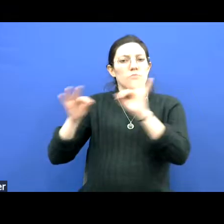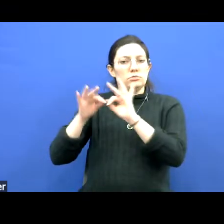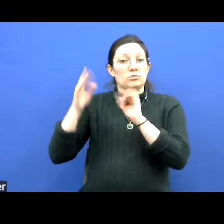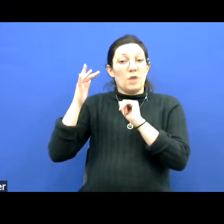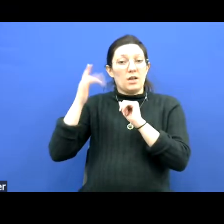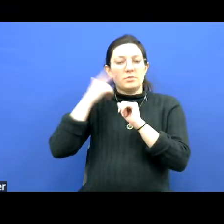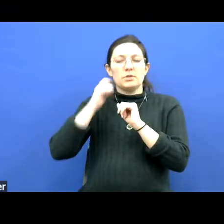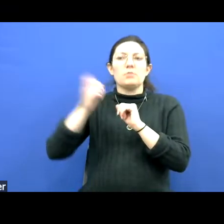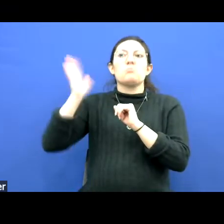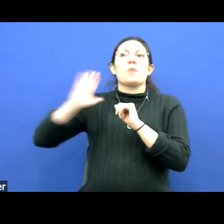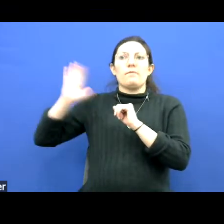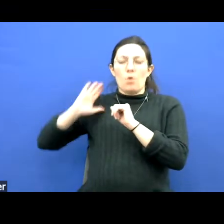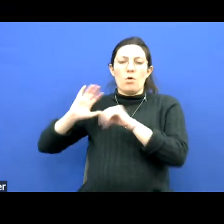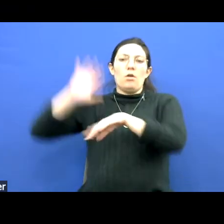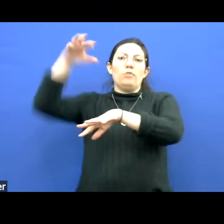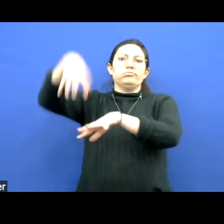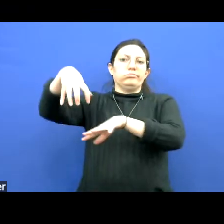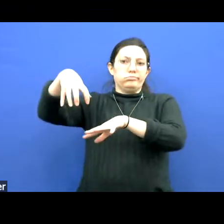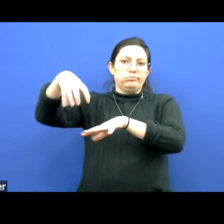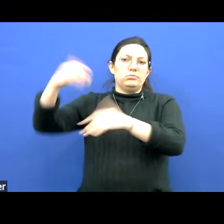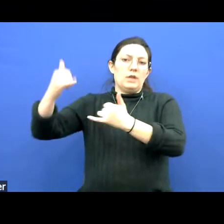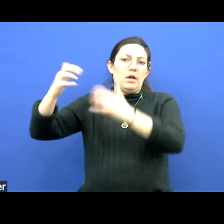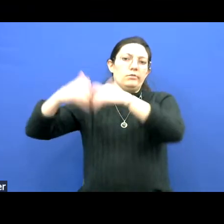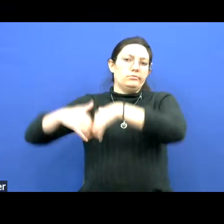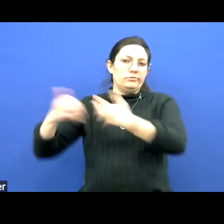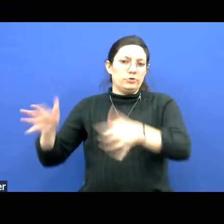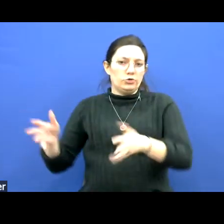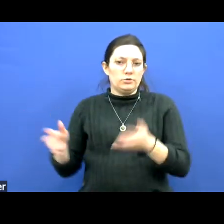there. But as an example of a